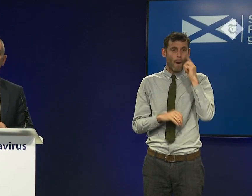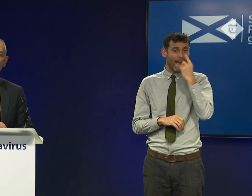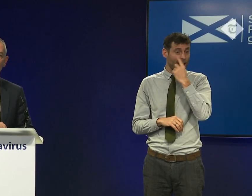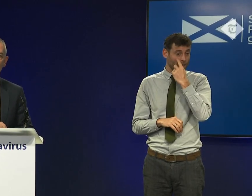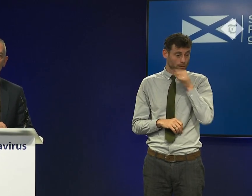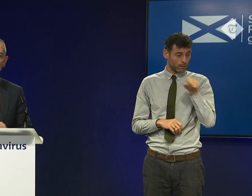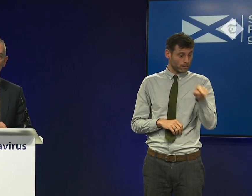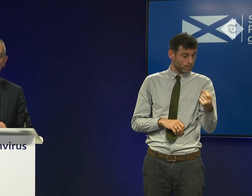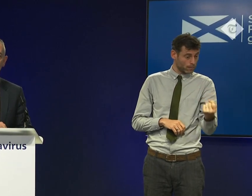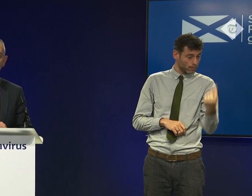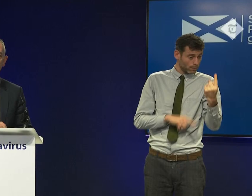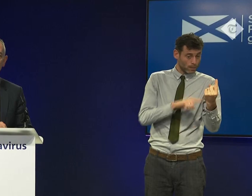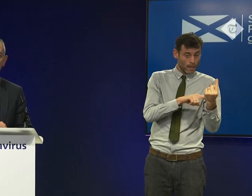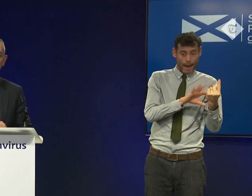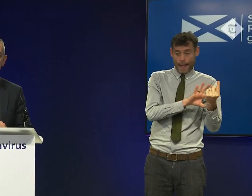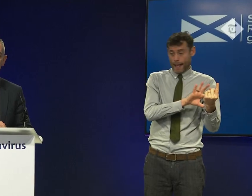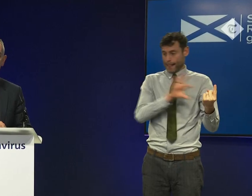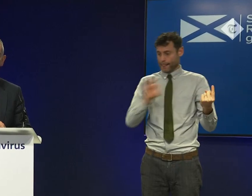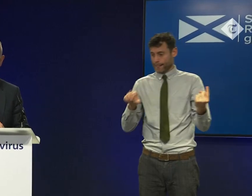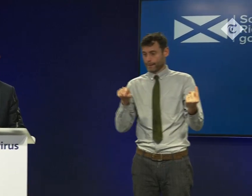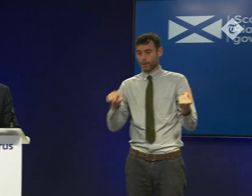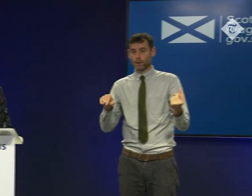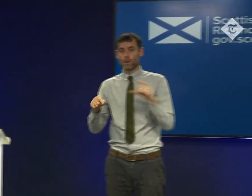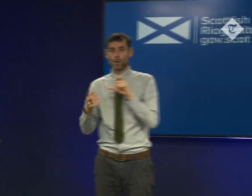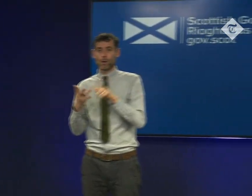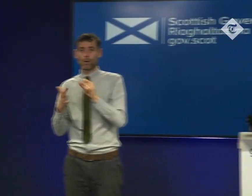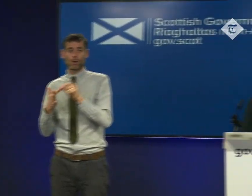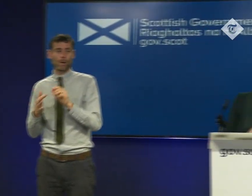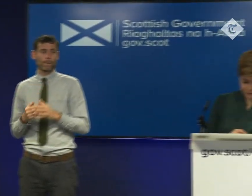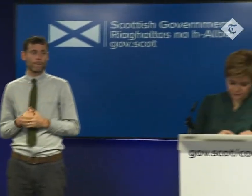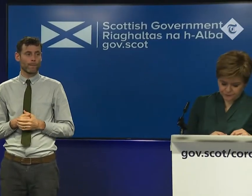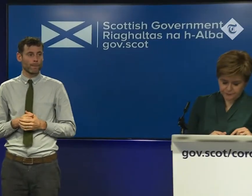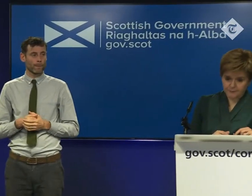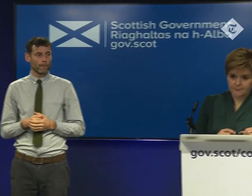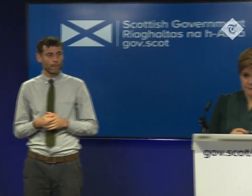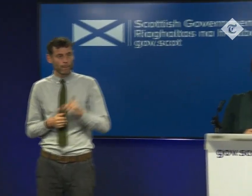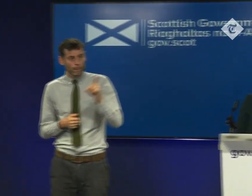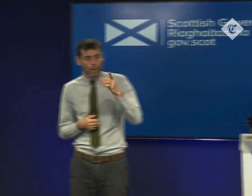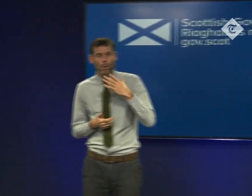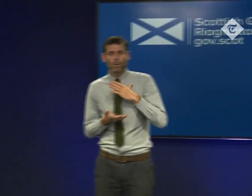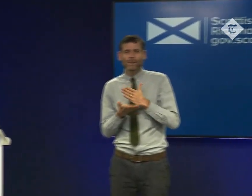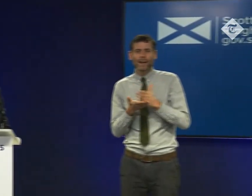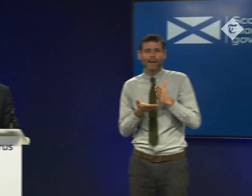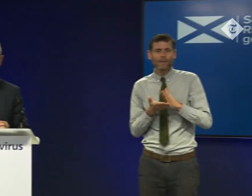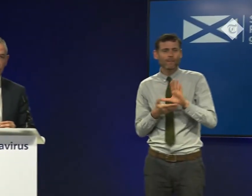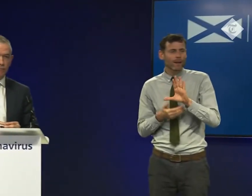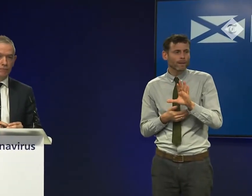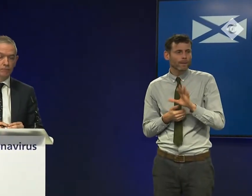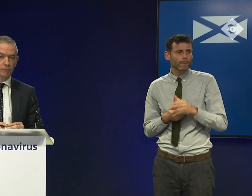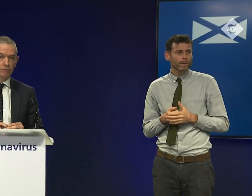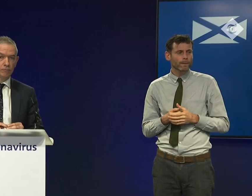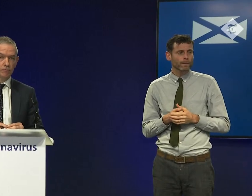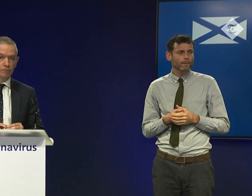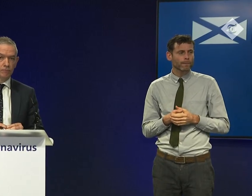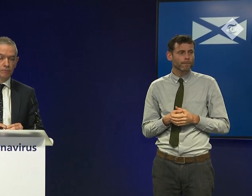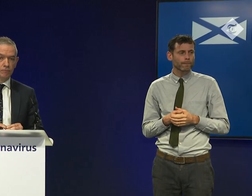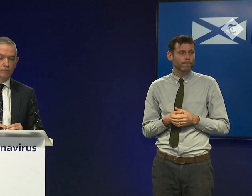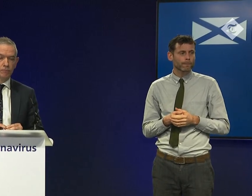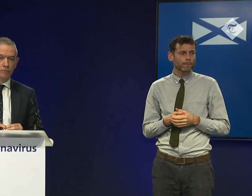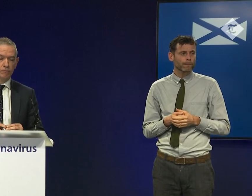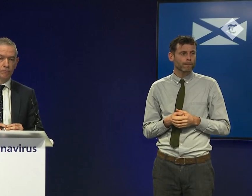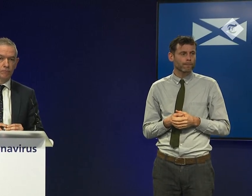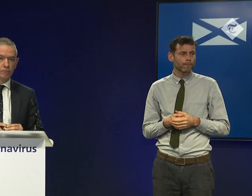of the work that's been done so far. Elsa Mishman from the Scotsman. Sorry, can I just clarify on that? It sounded like it from what you said